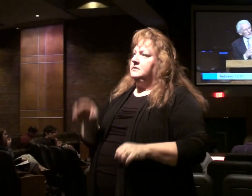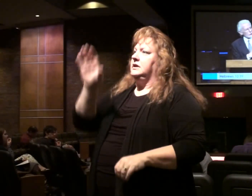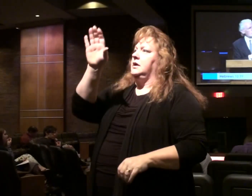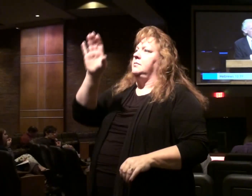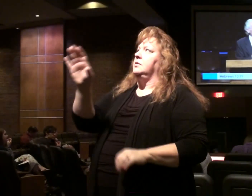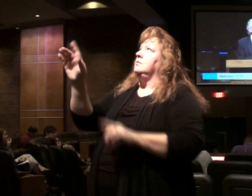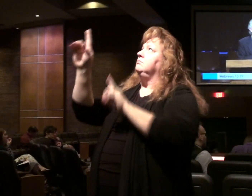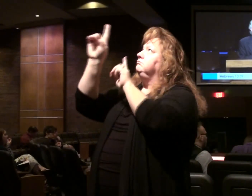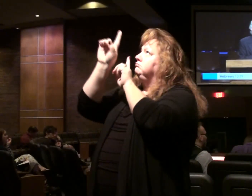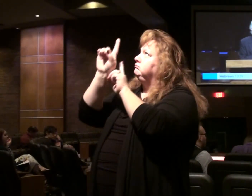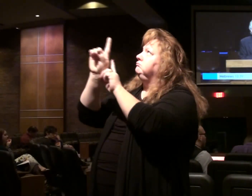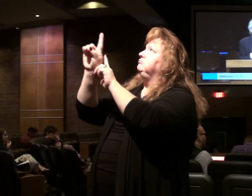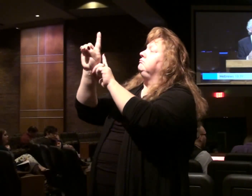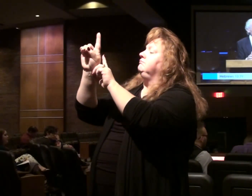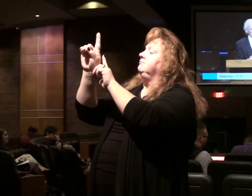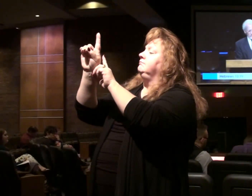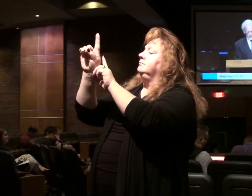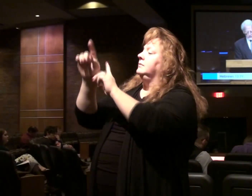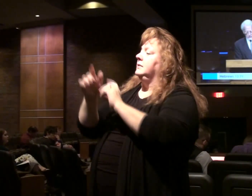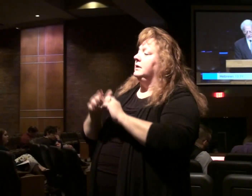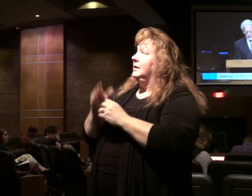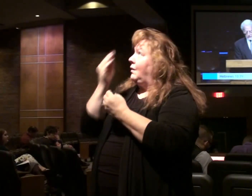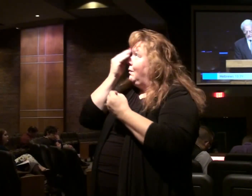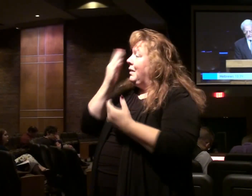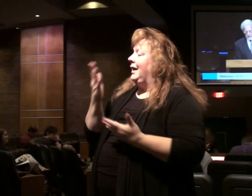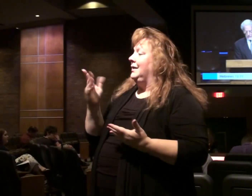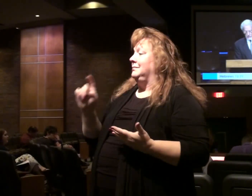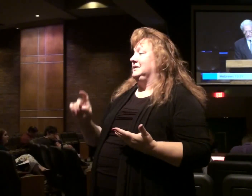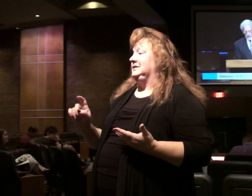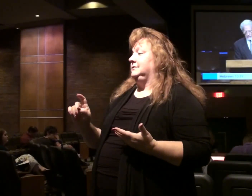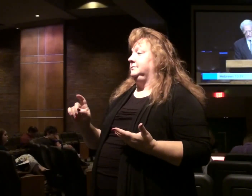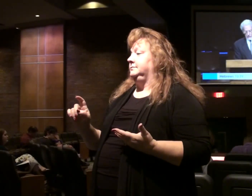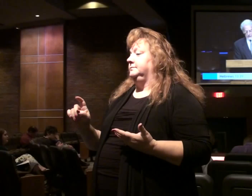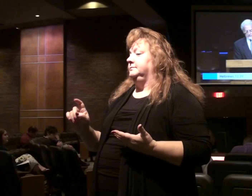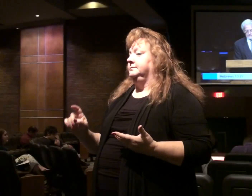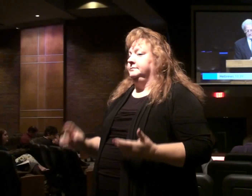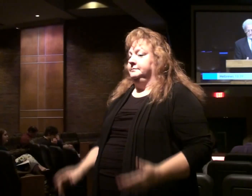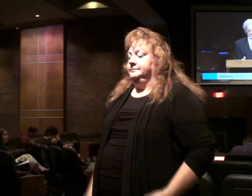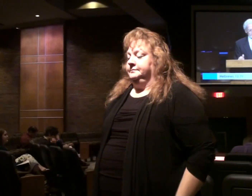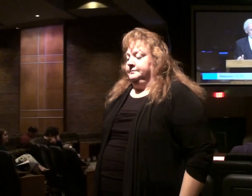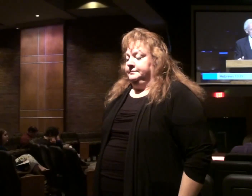and follow me. We're all talking about the same thing.